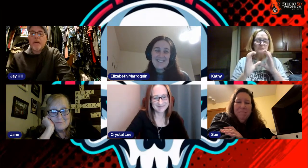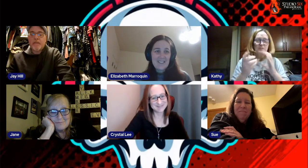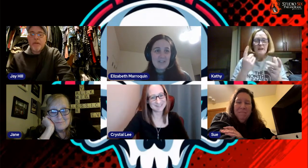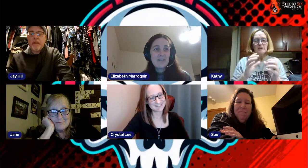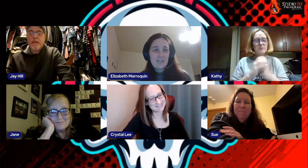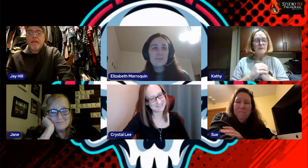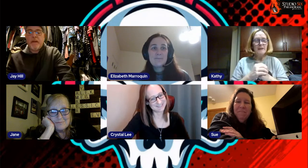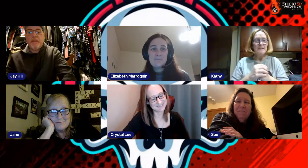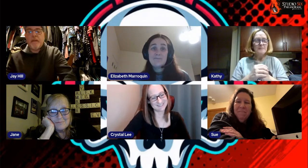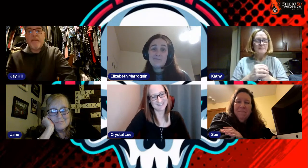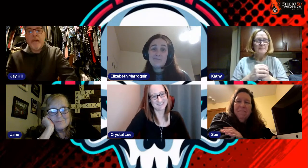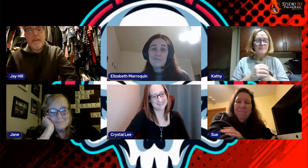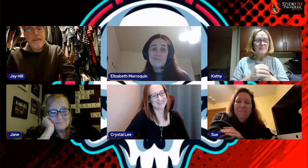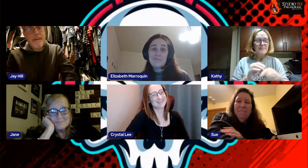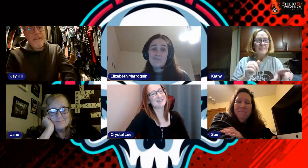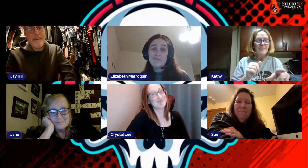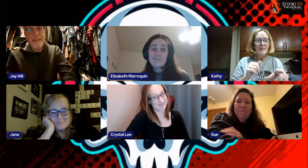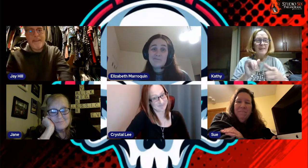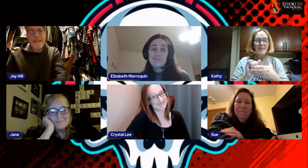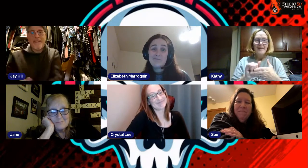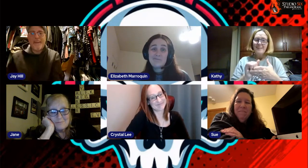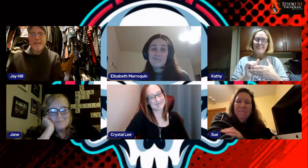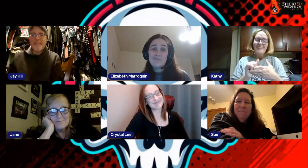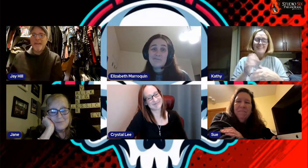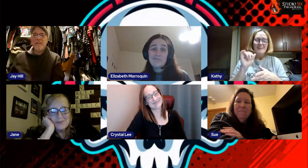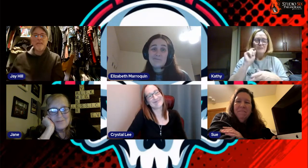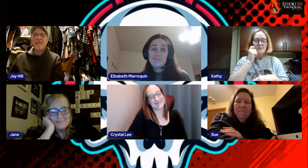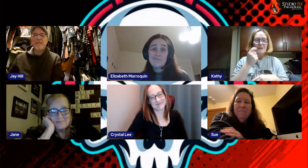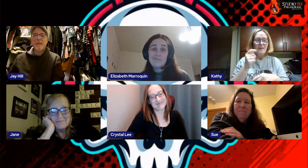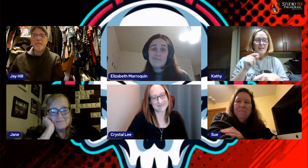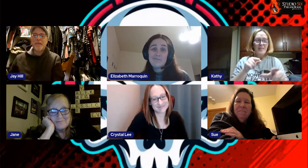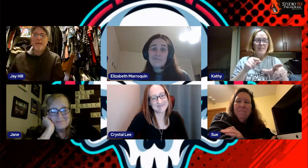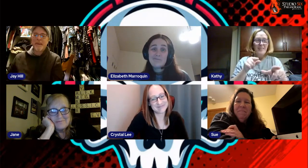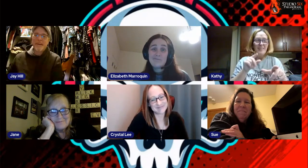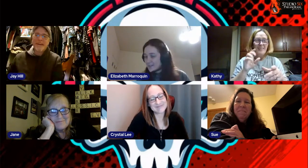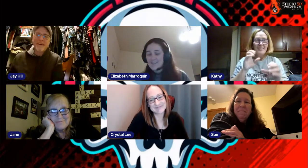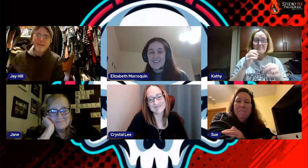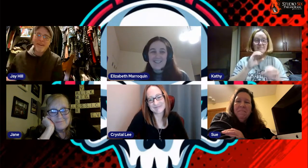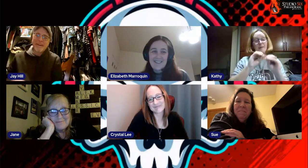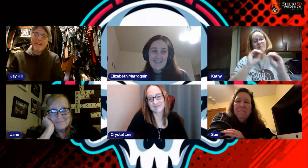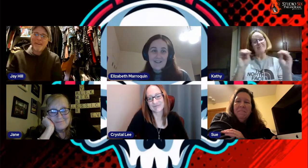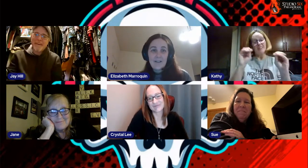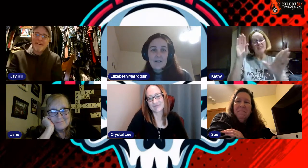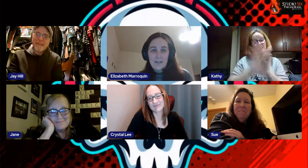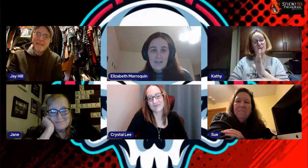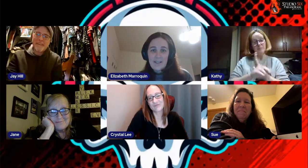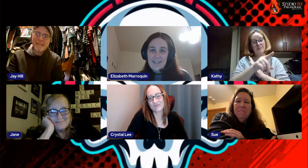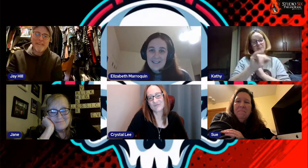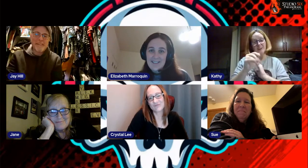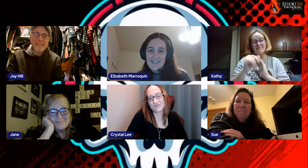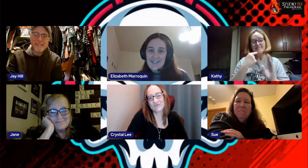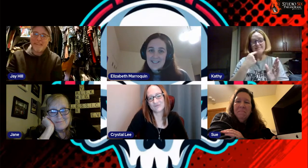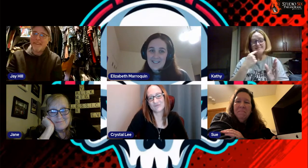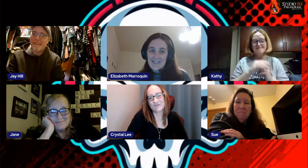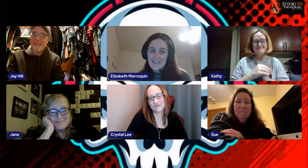Everything costs money these days, I'm telling you. And nothing's cheap. Nothing's